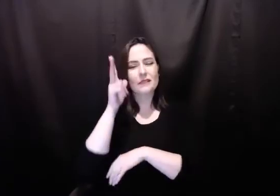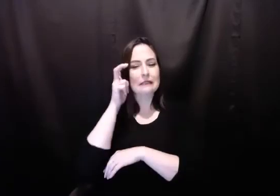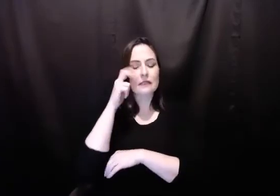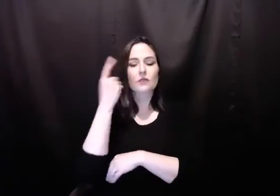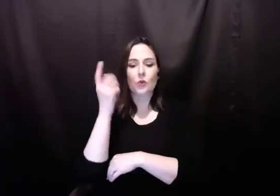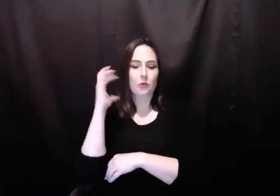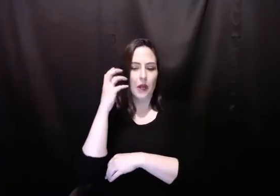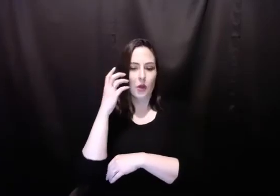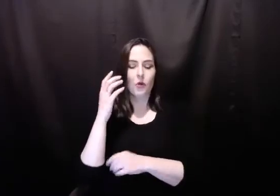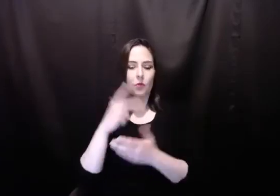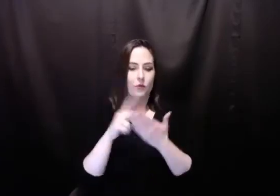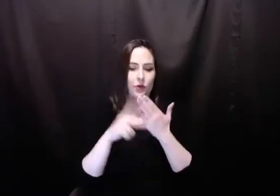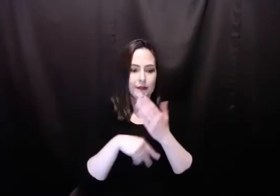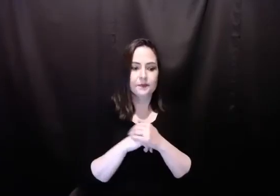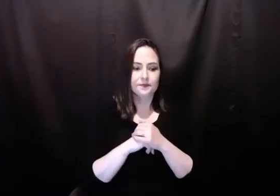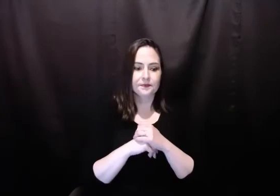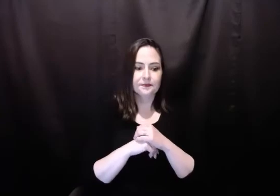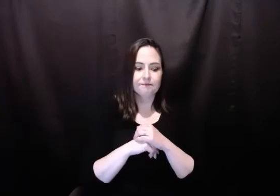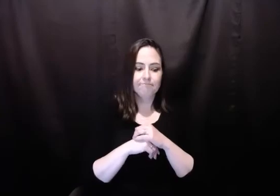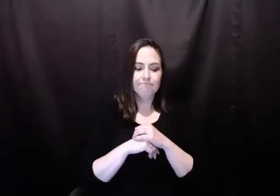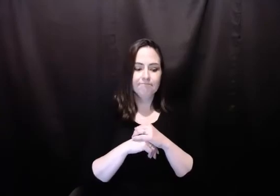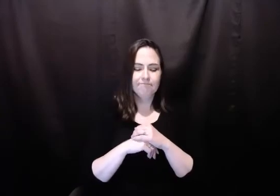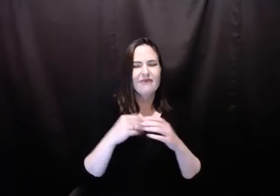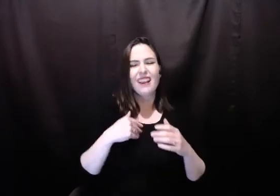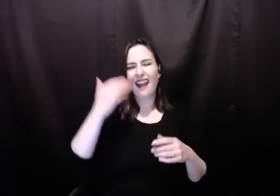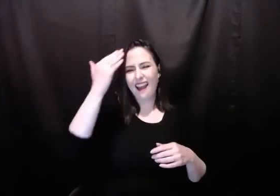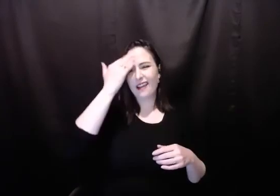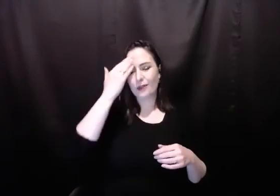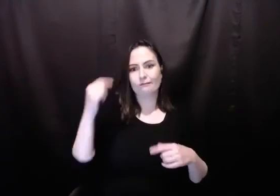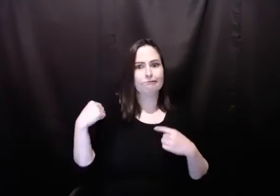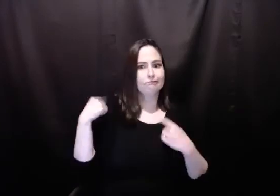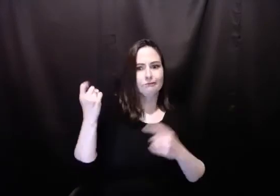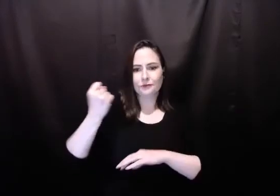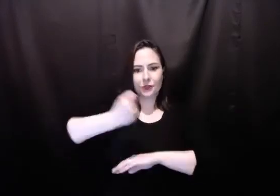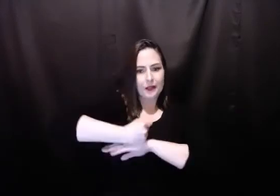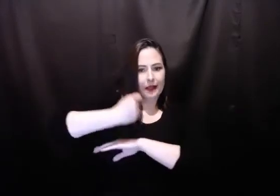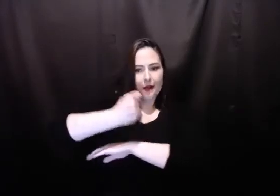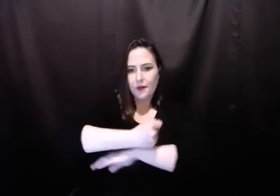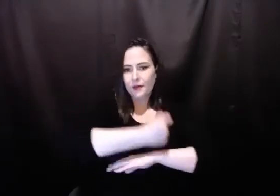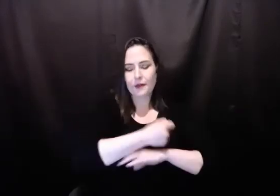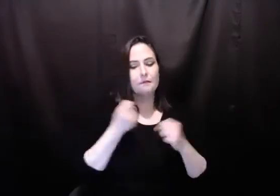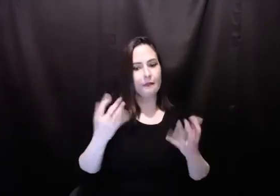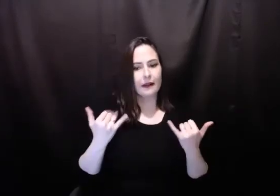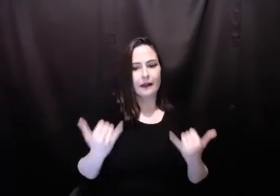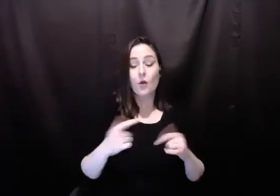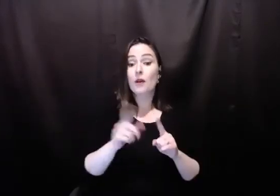but you used to be able to there used to have these facilities for kids who were like out of control. And, there was